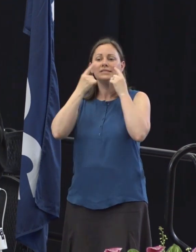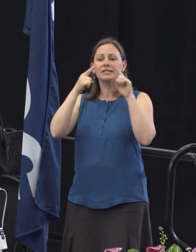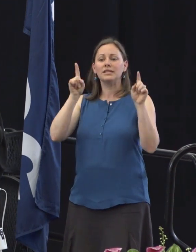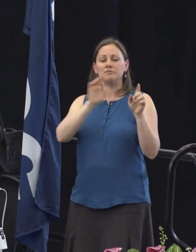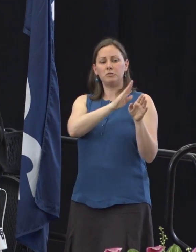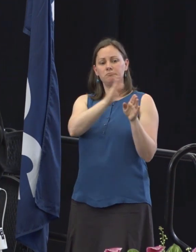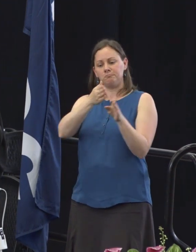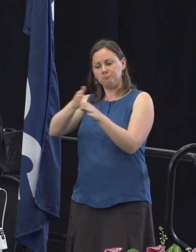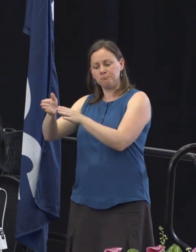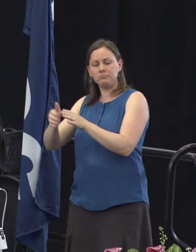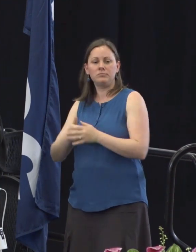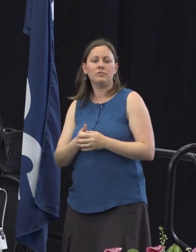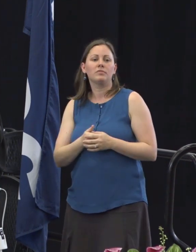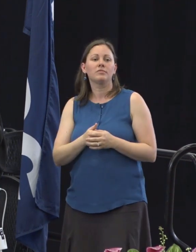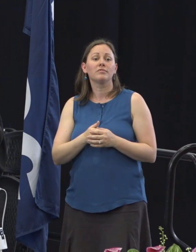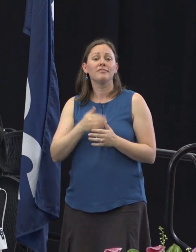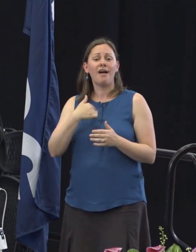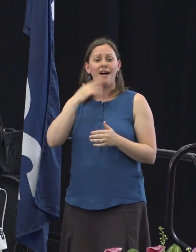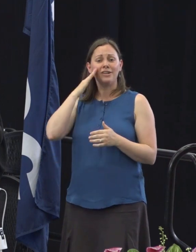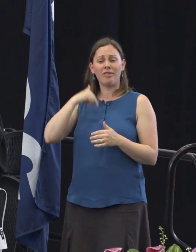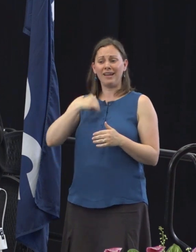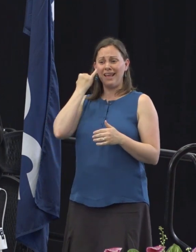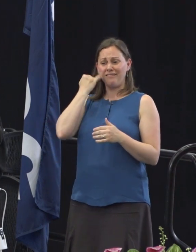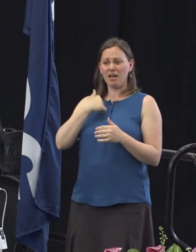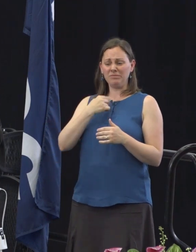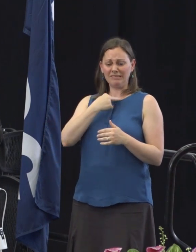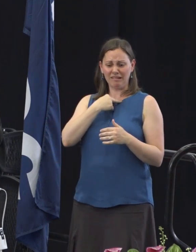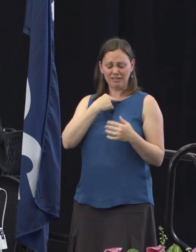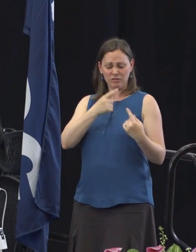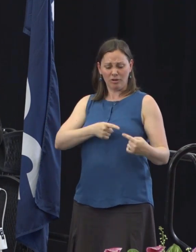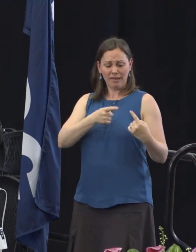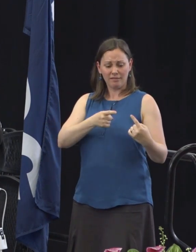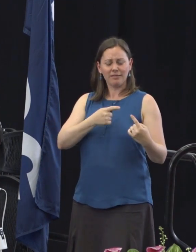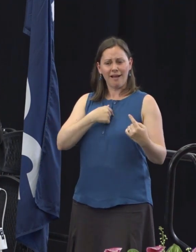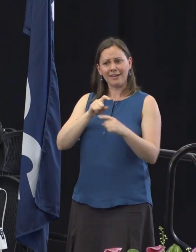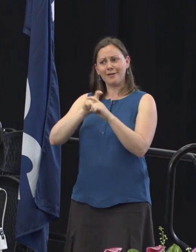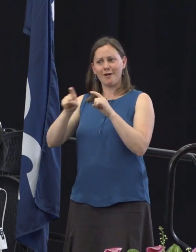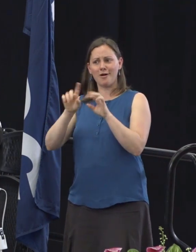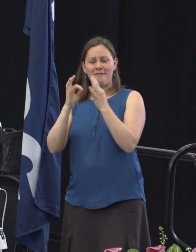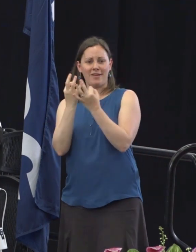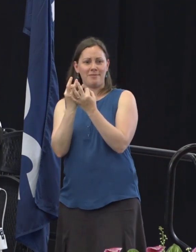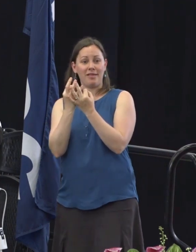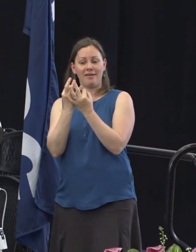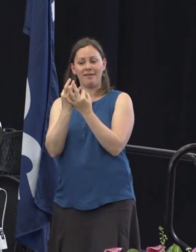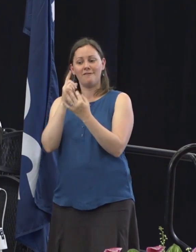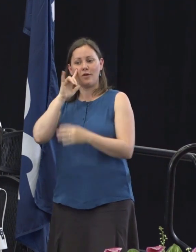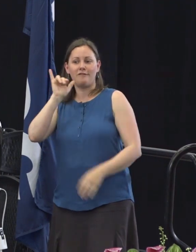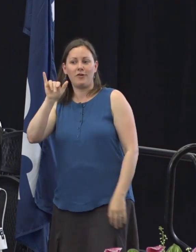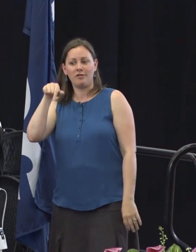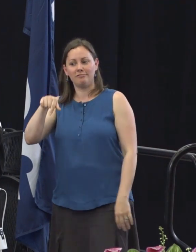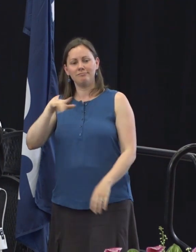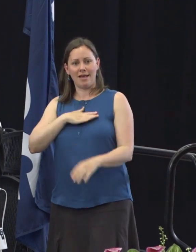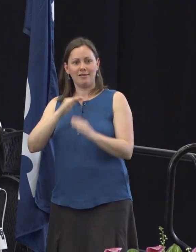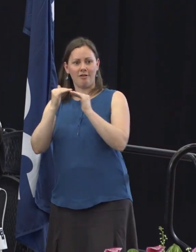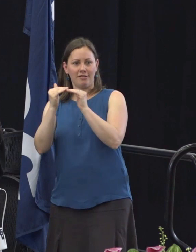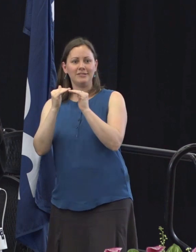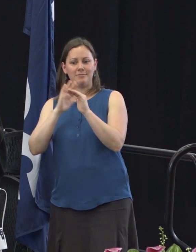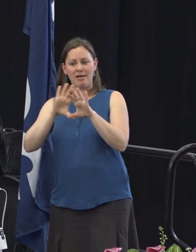I am stuck, I can call on my forever family because I know that each one of my classmates would be there to support me.